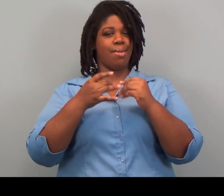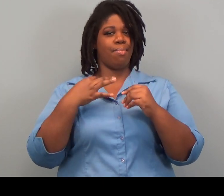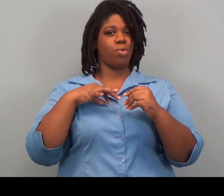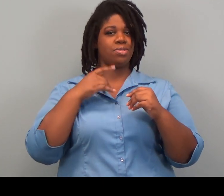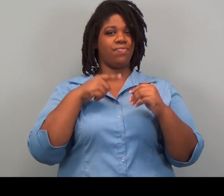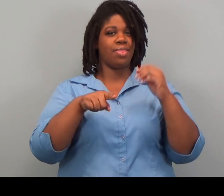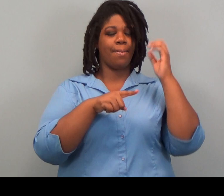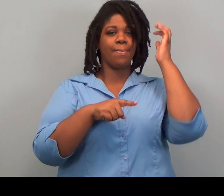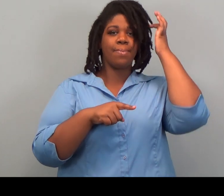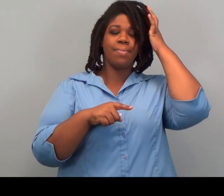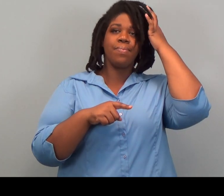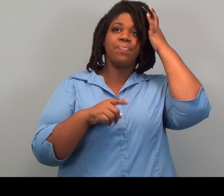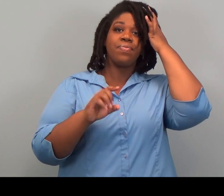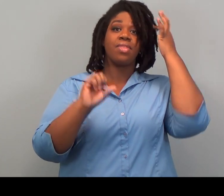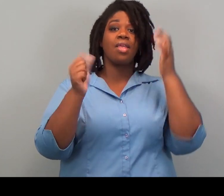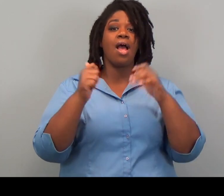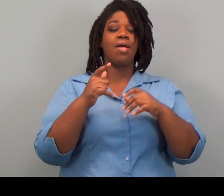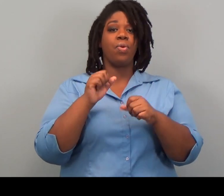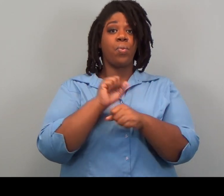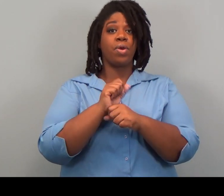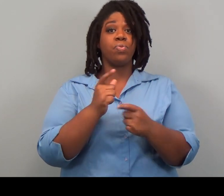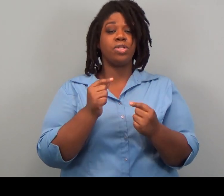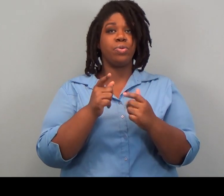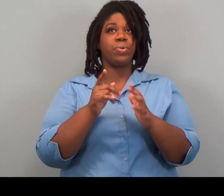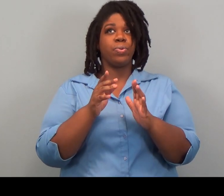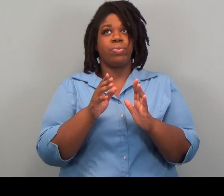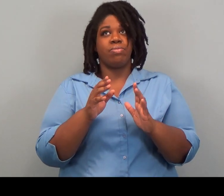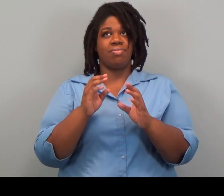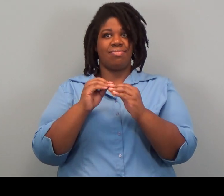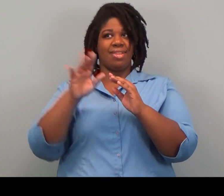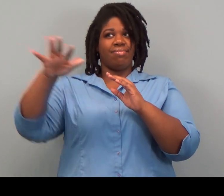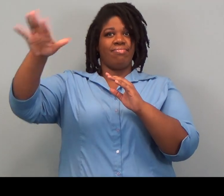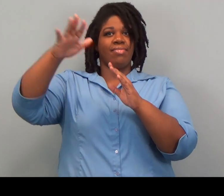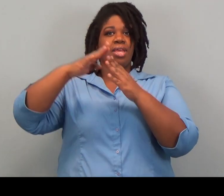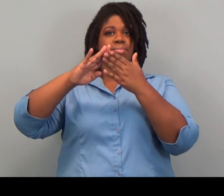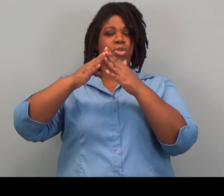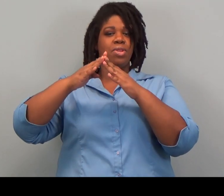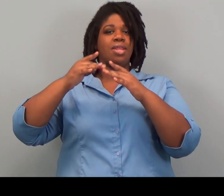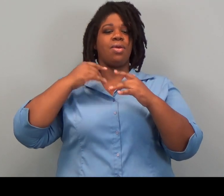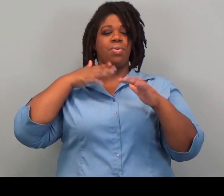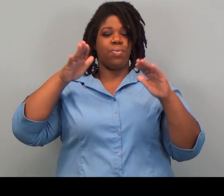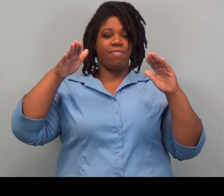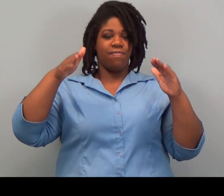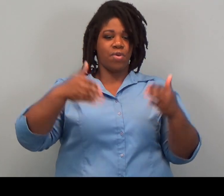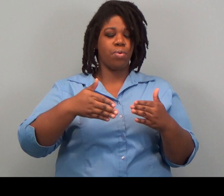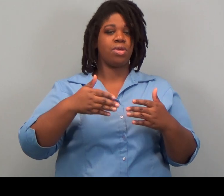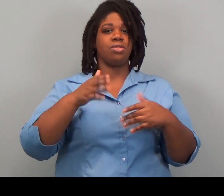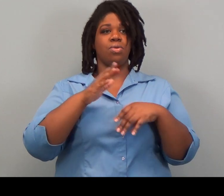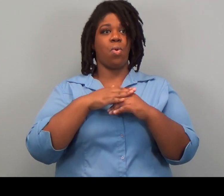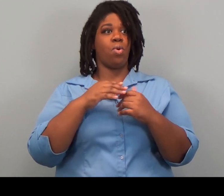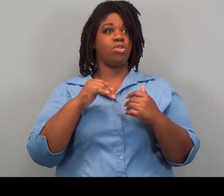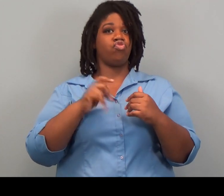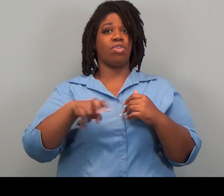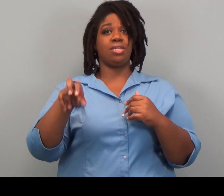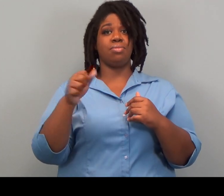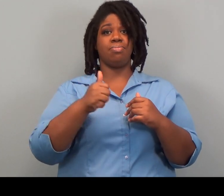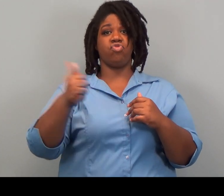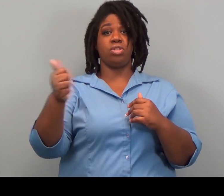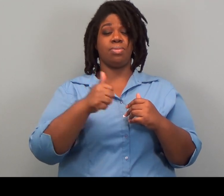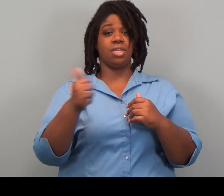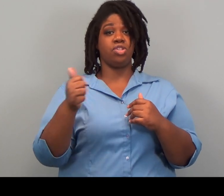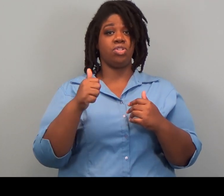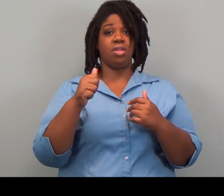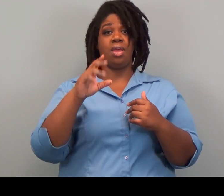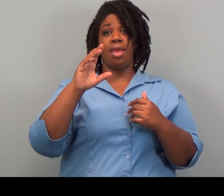do on a broader community level is focused on transportation equity. So that can be a